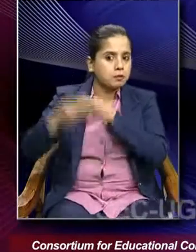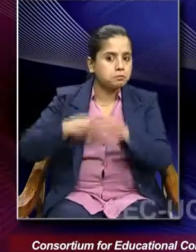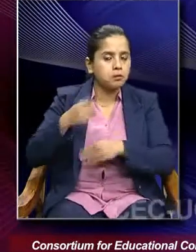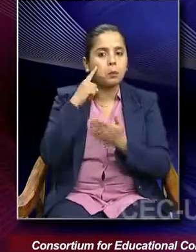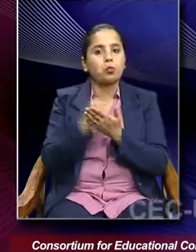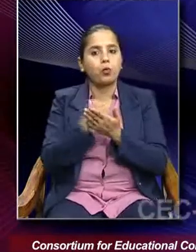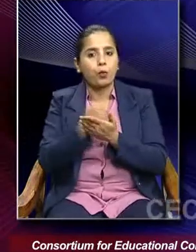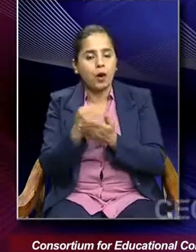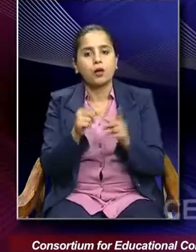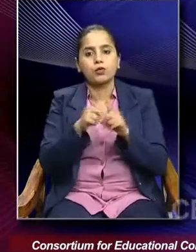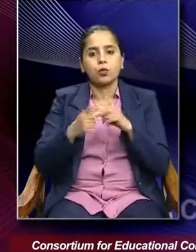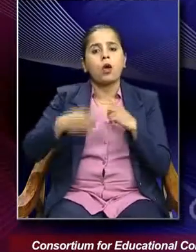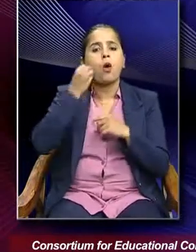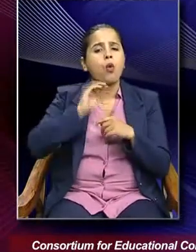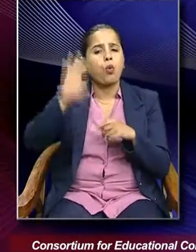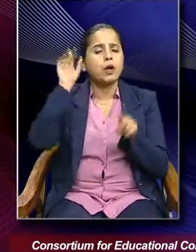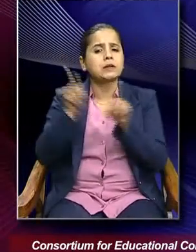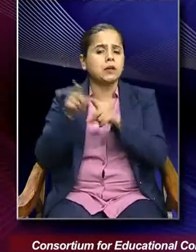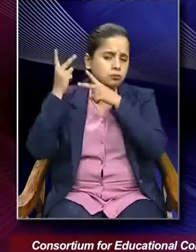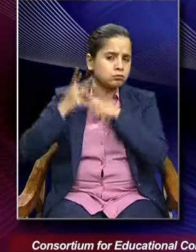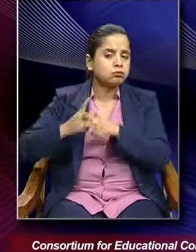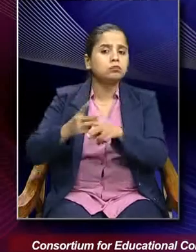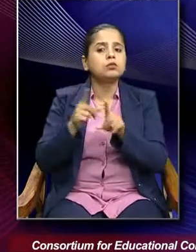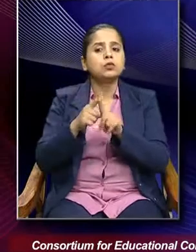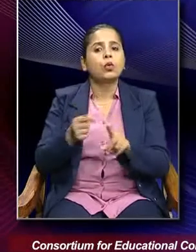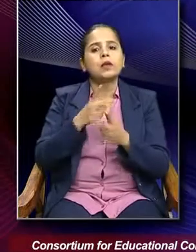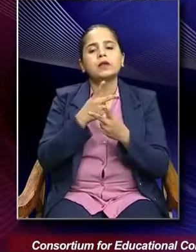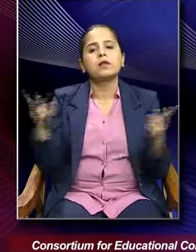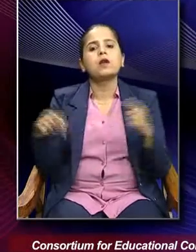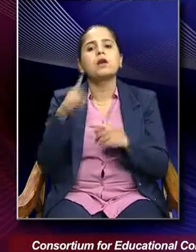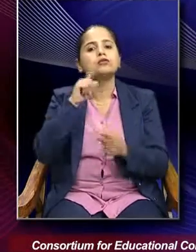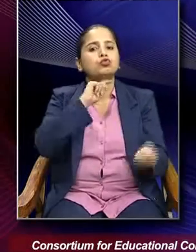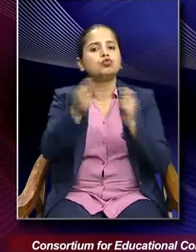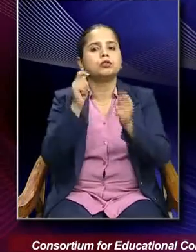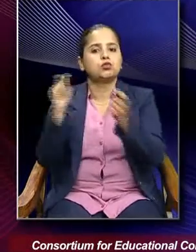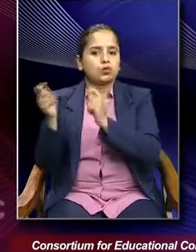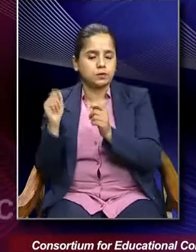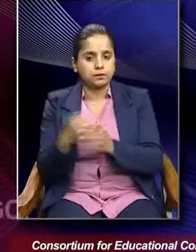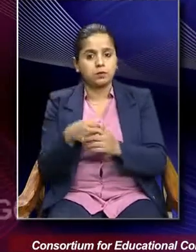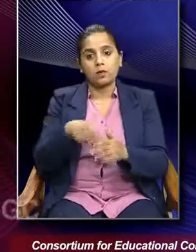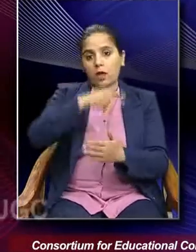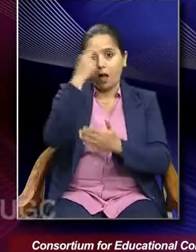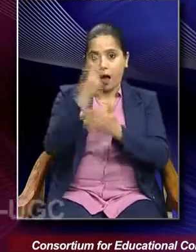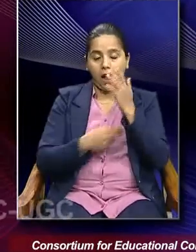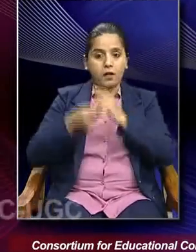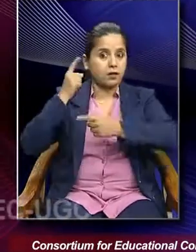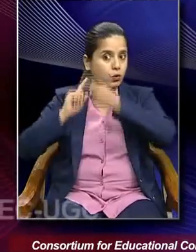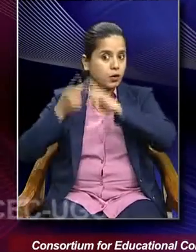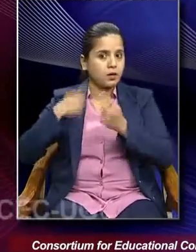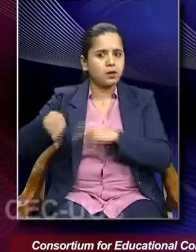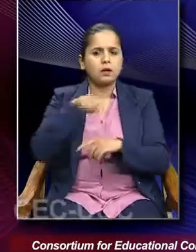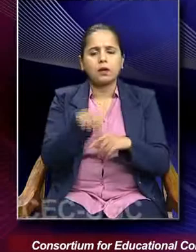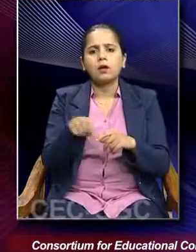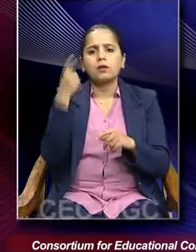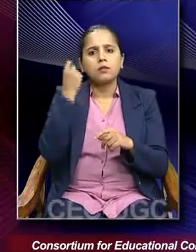as well as conventions of different civilizations. So, art history gives a